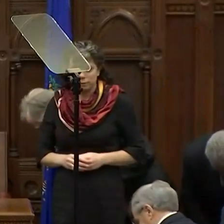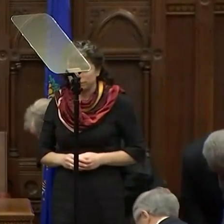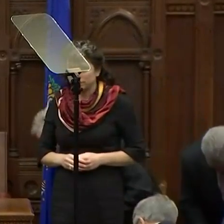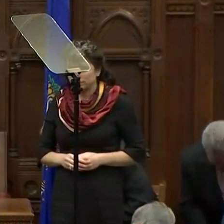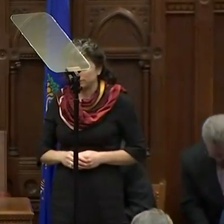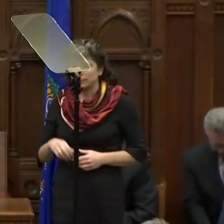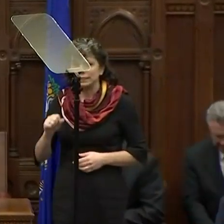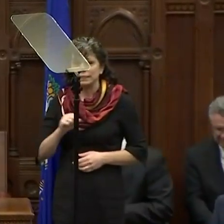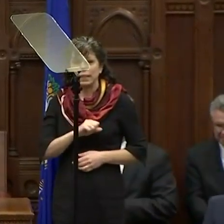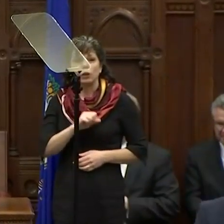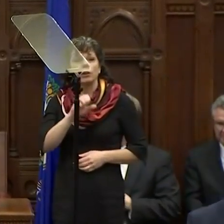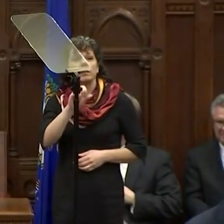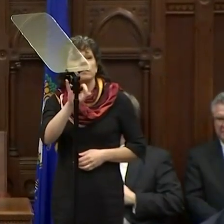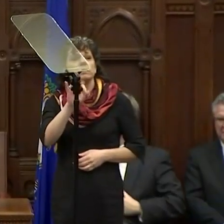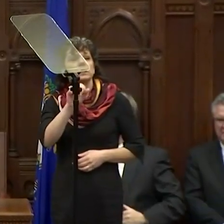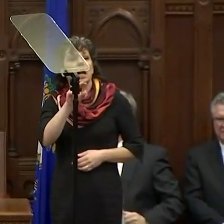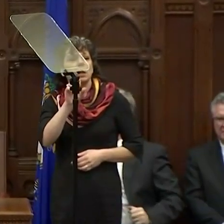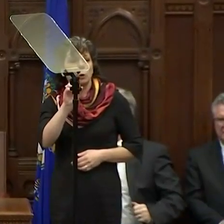Senator Fasano,